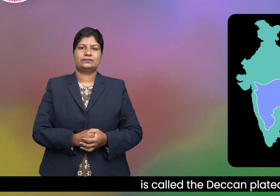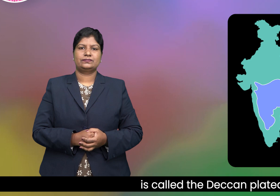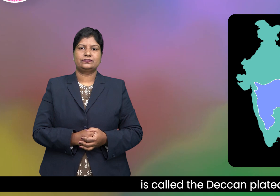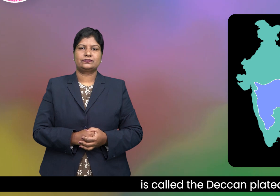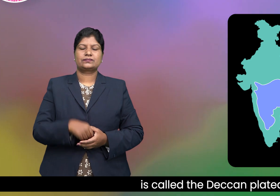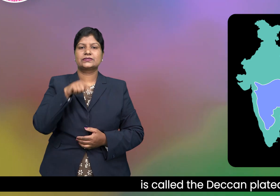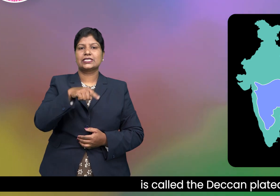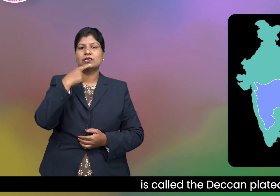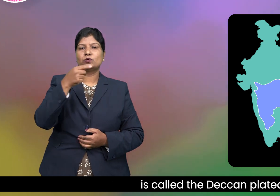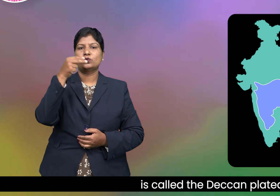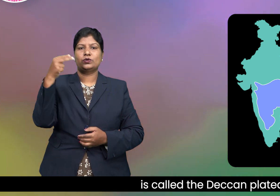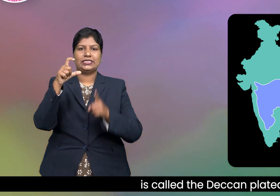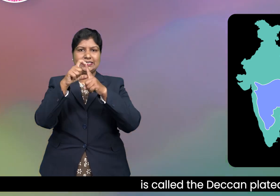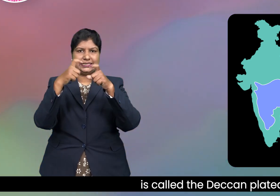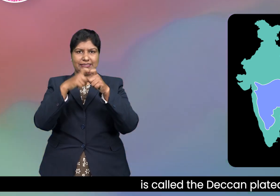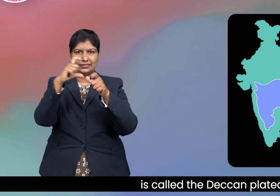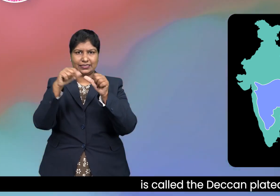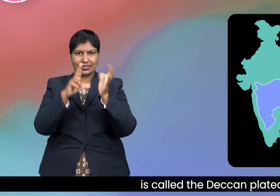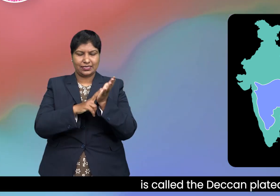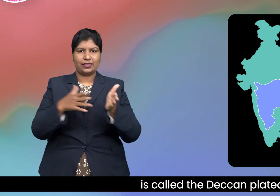is called the Deccan Plateau